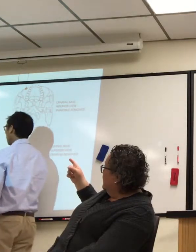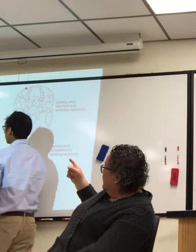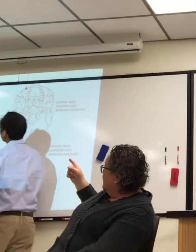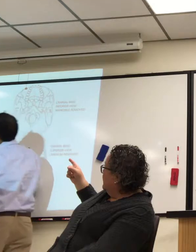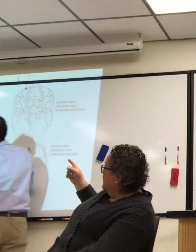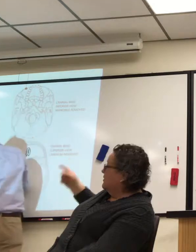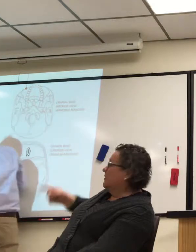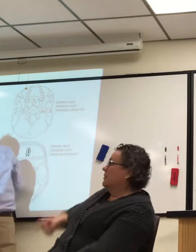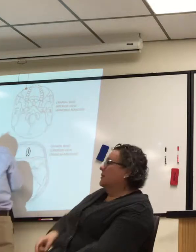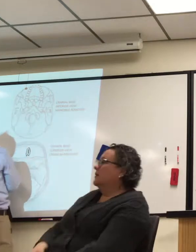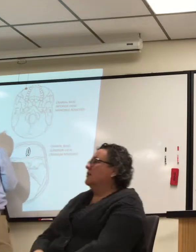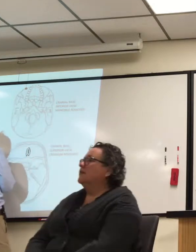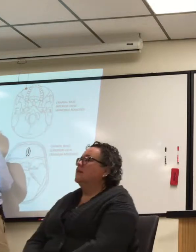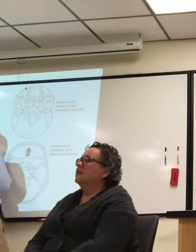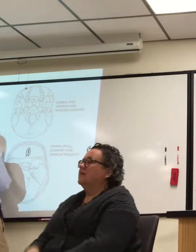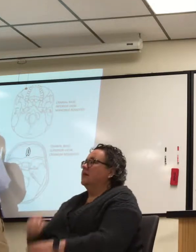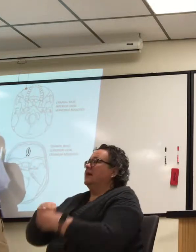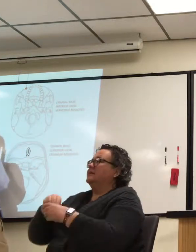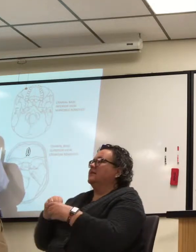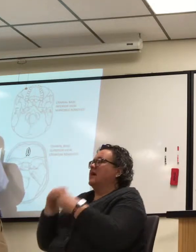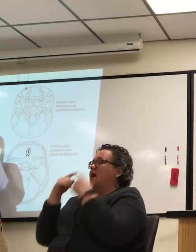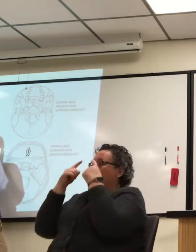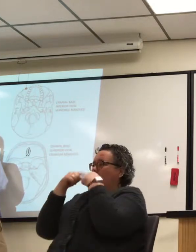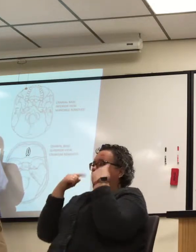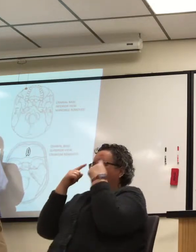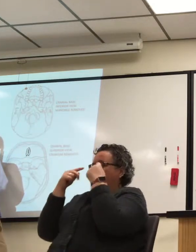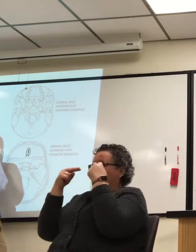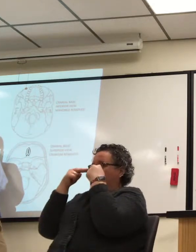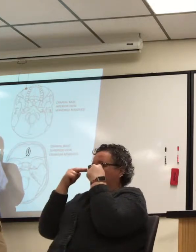Inside the orbit. And on this side here, I got a little piece of it.